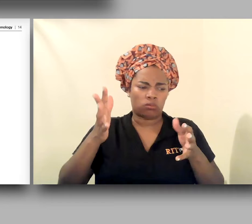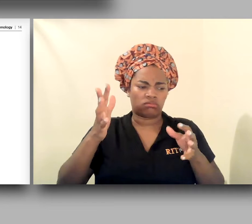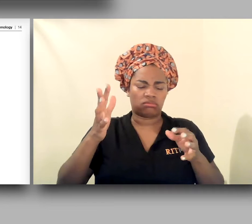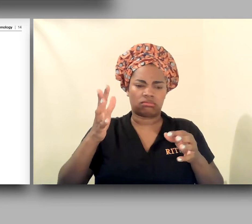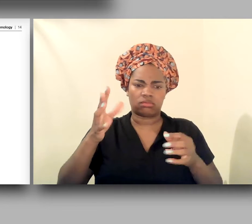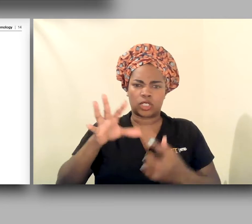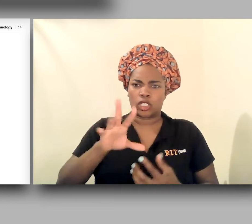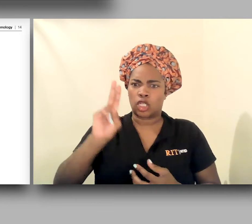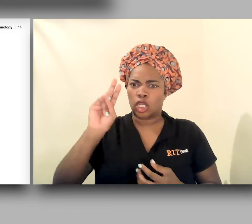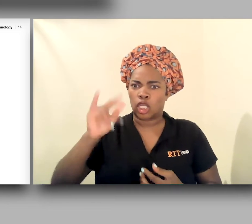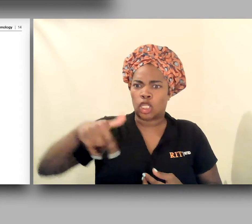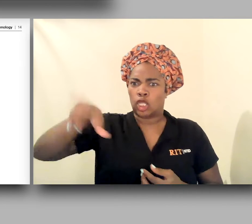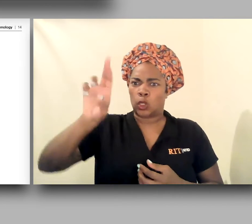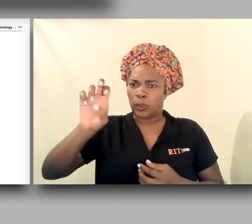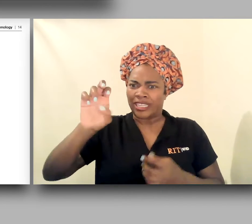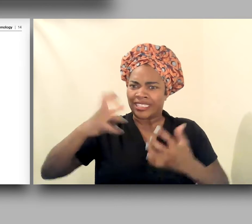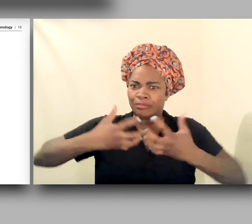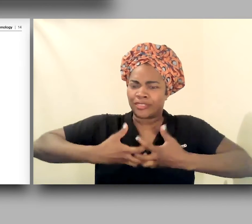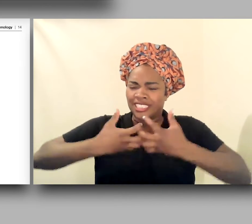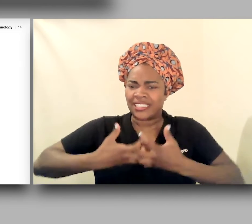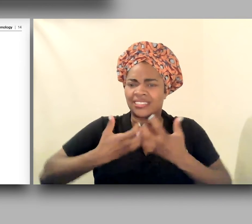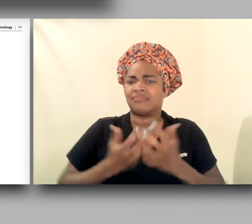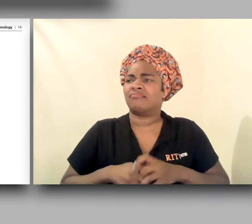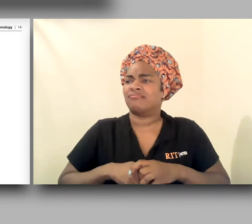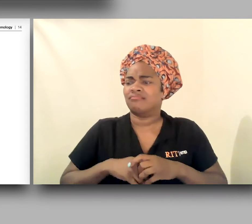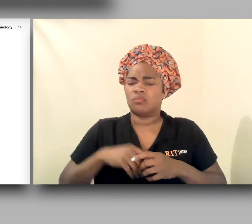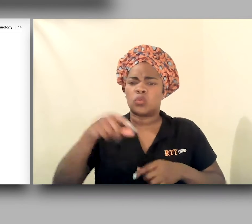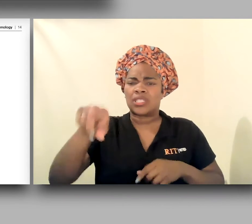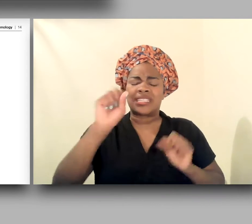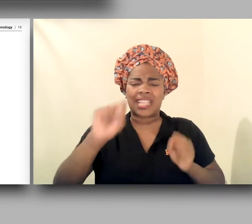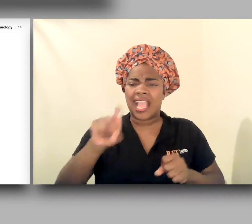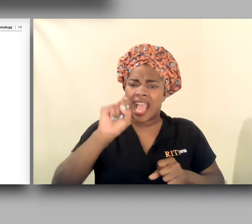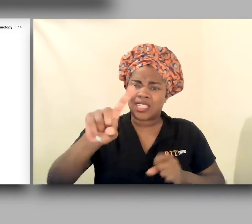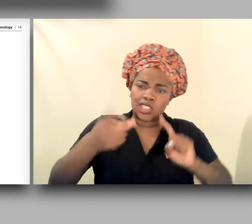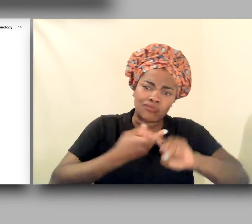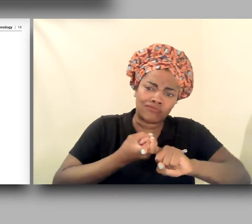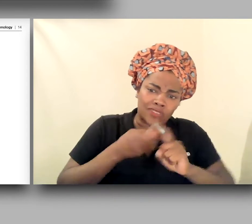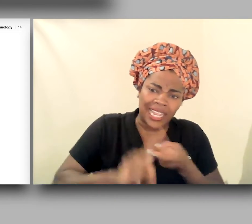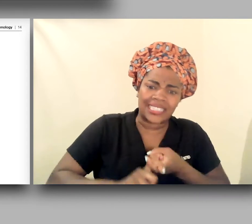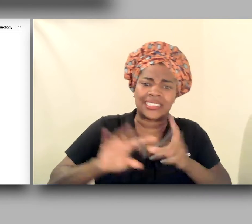make a Rube machine, maybe your family gets involved.